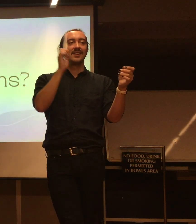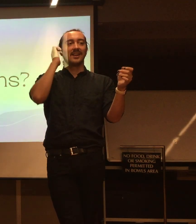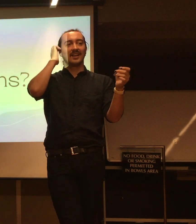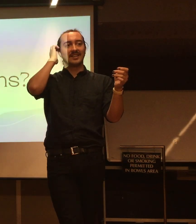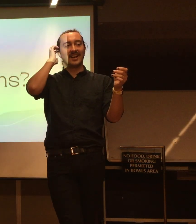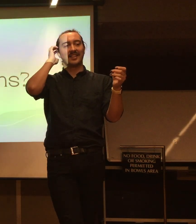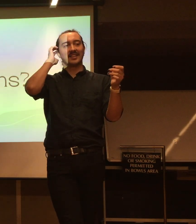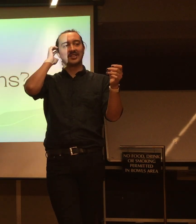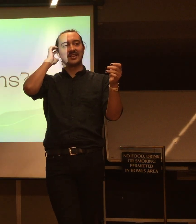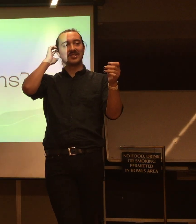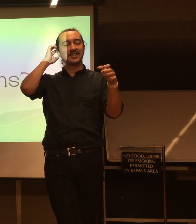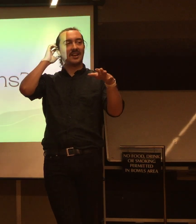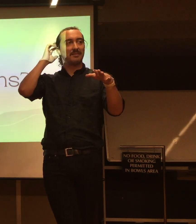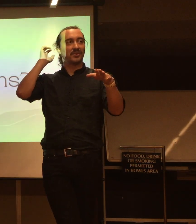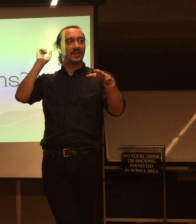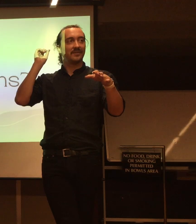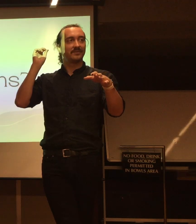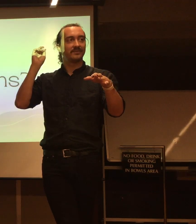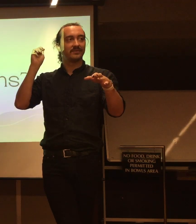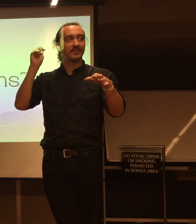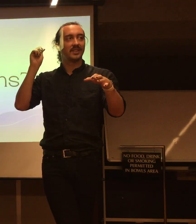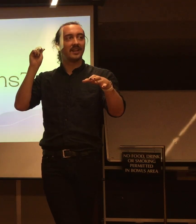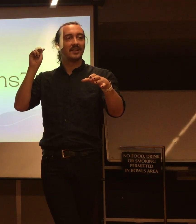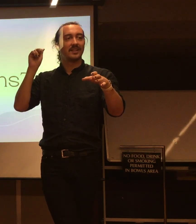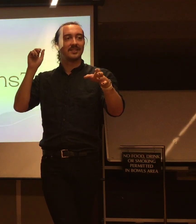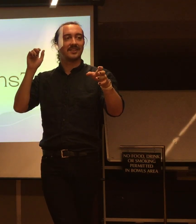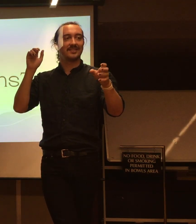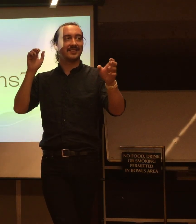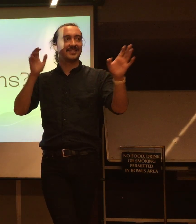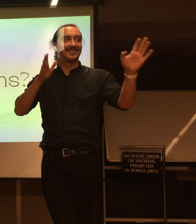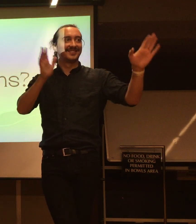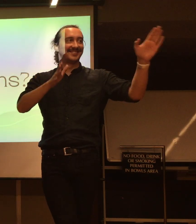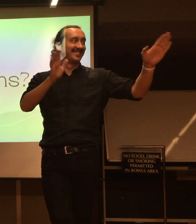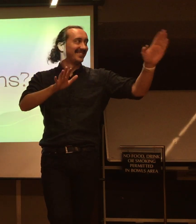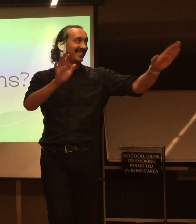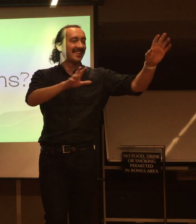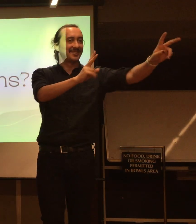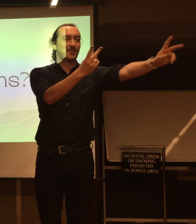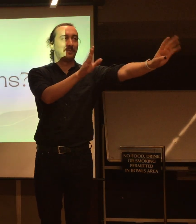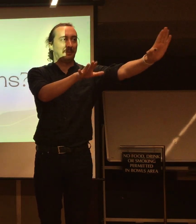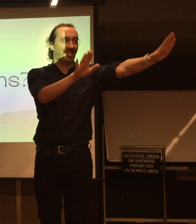Yeah. Yeah, I think it changes it to Two questions. Yeah.